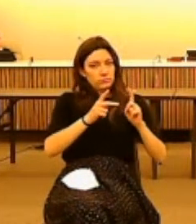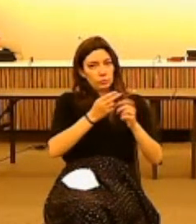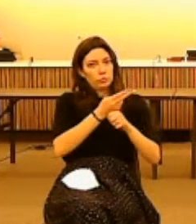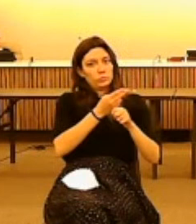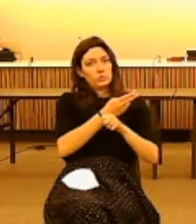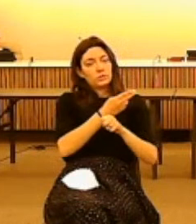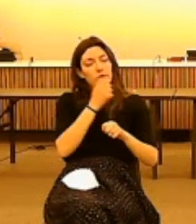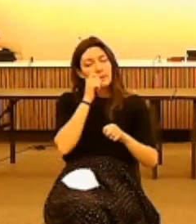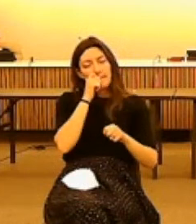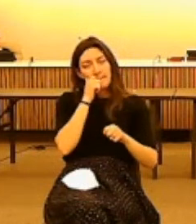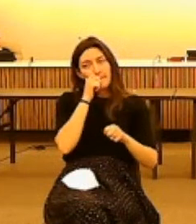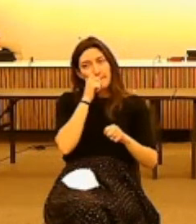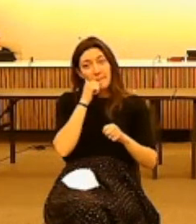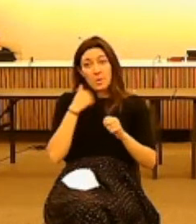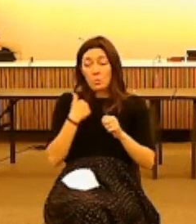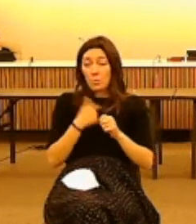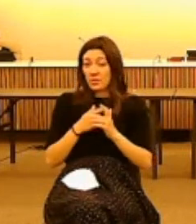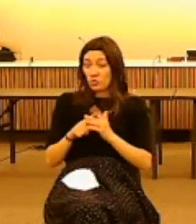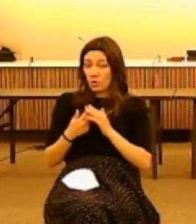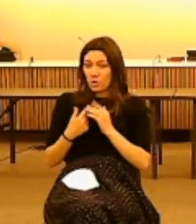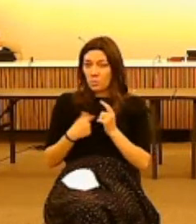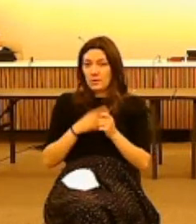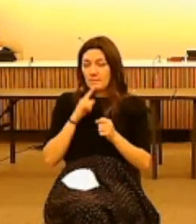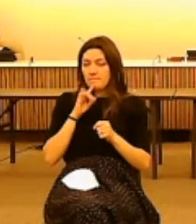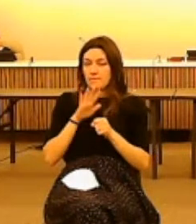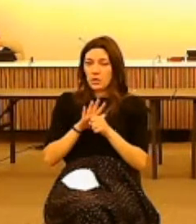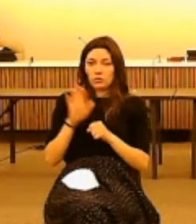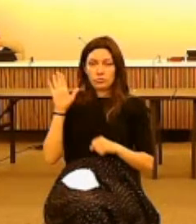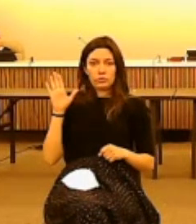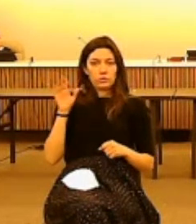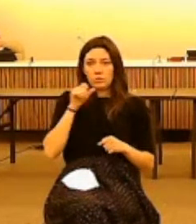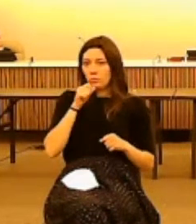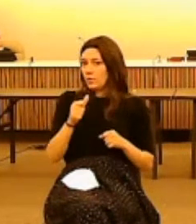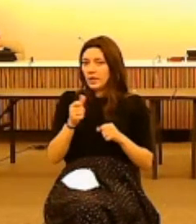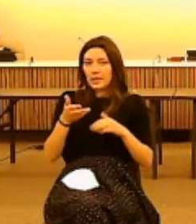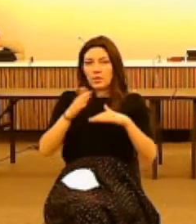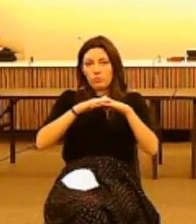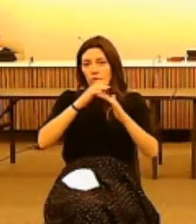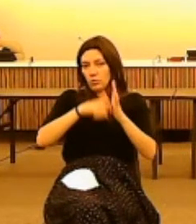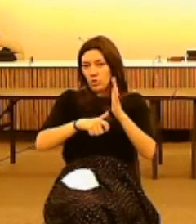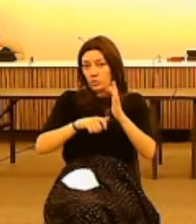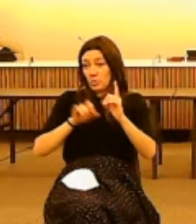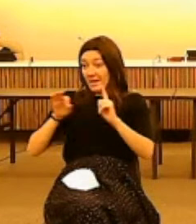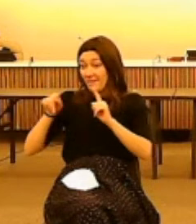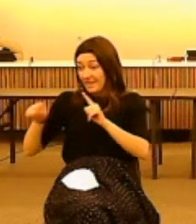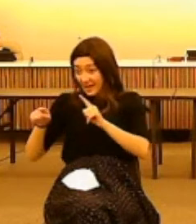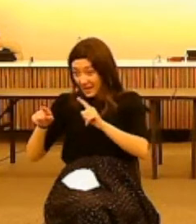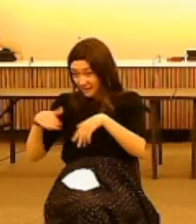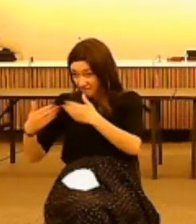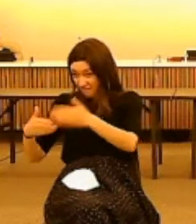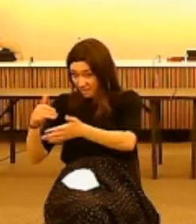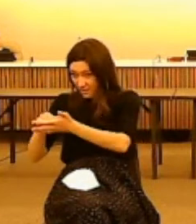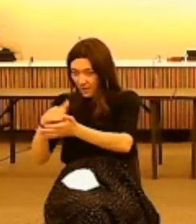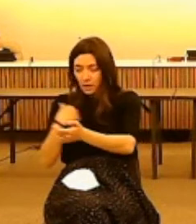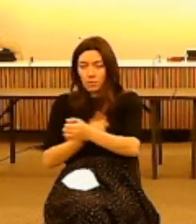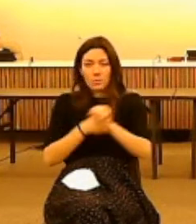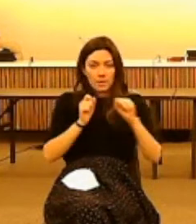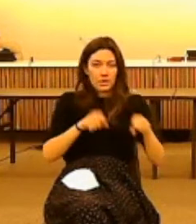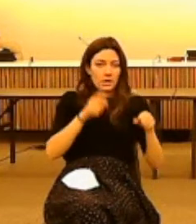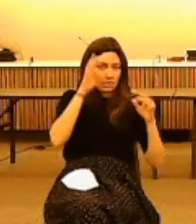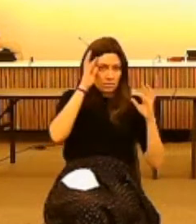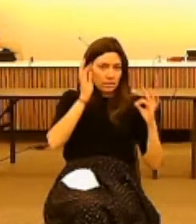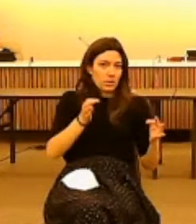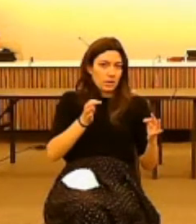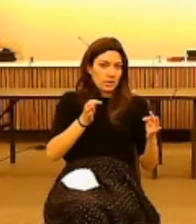this, we kind of pledged that we wouldn't do an increased cost. So let's say they went with that, we would have the option of choosing